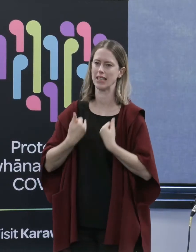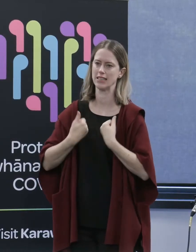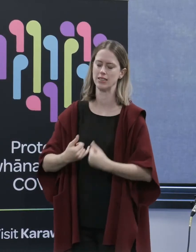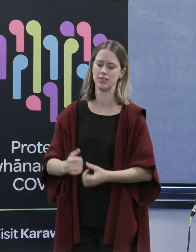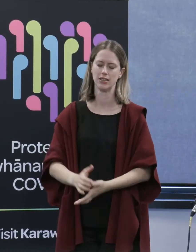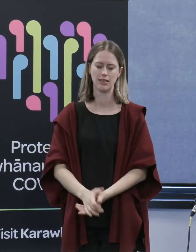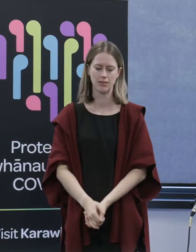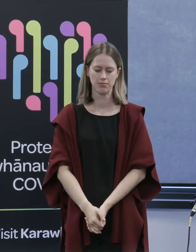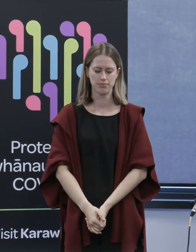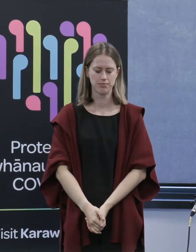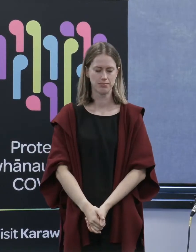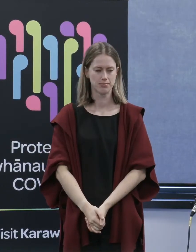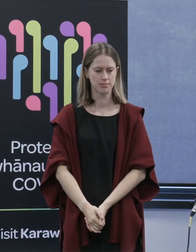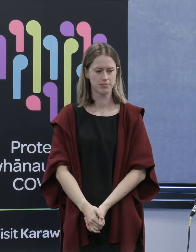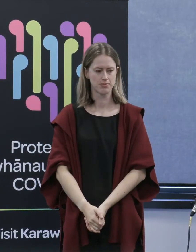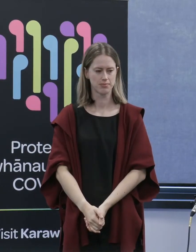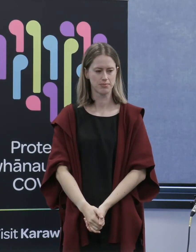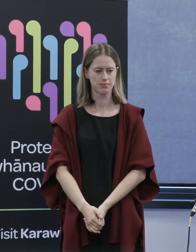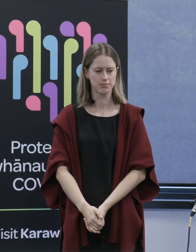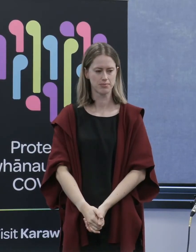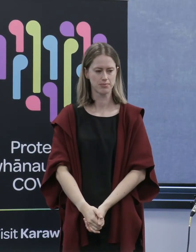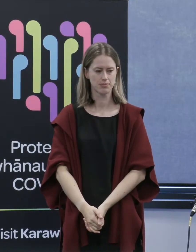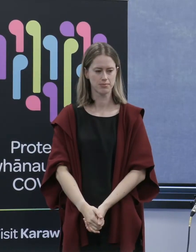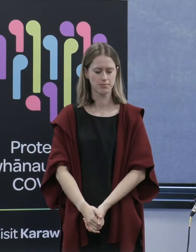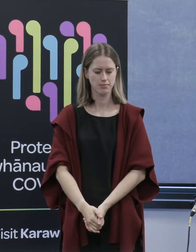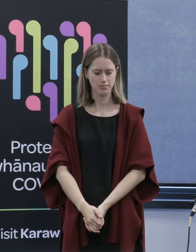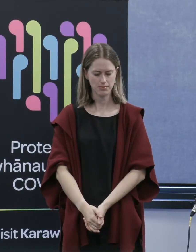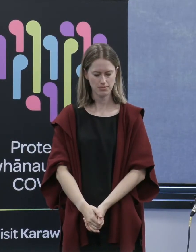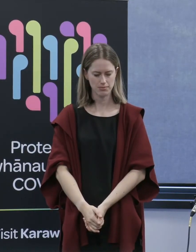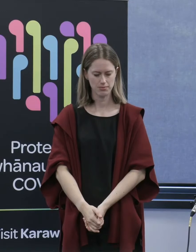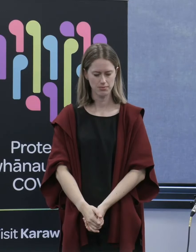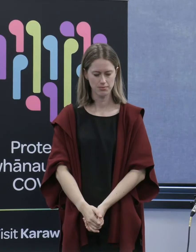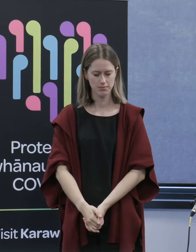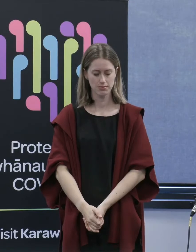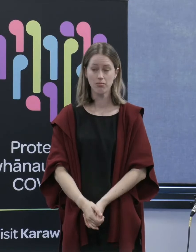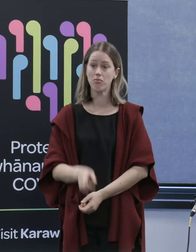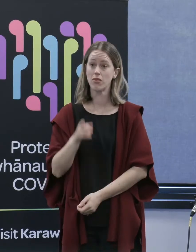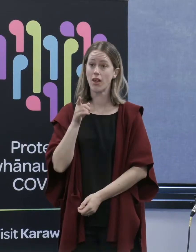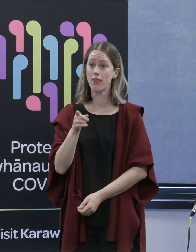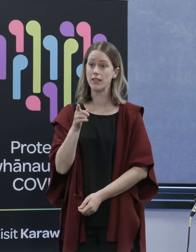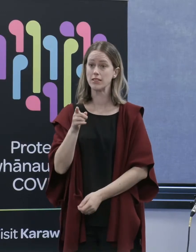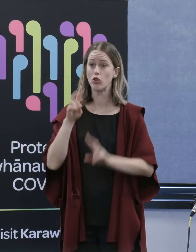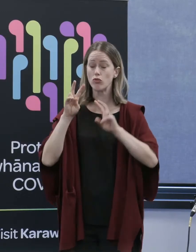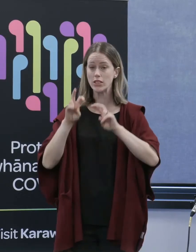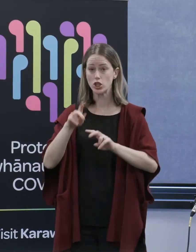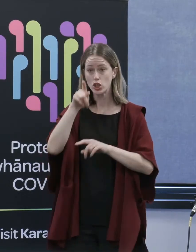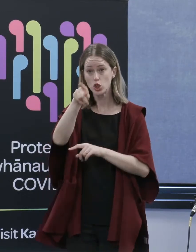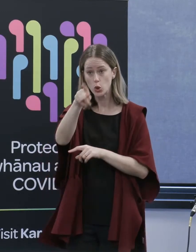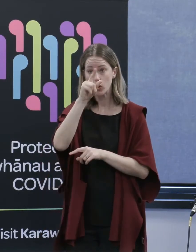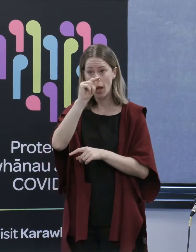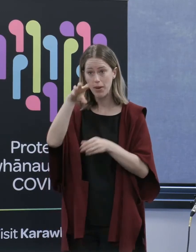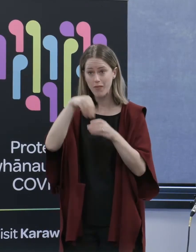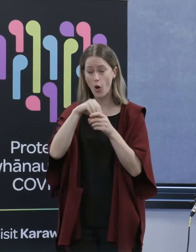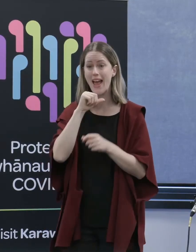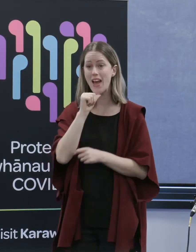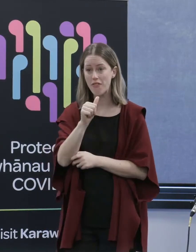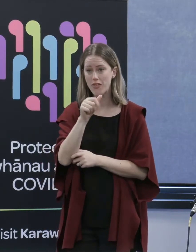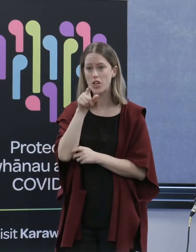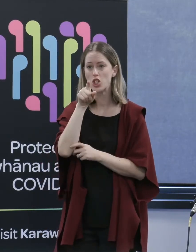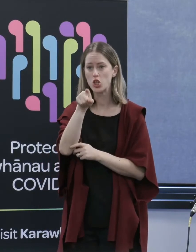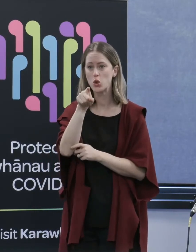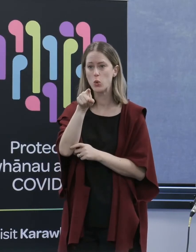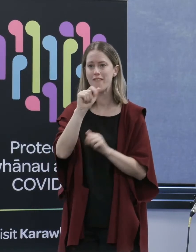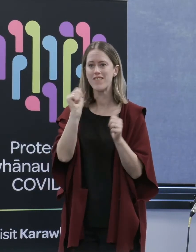COVID-19. So as previously noted, it is available to anyone in New Zealand who had COVID through